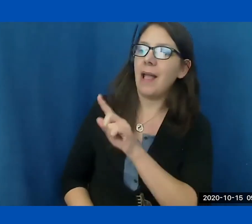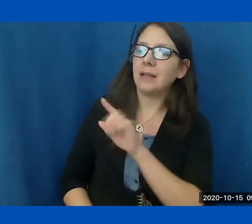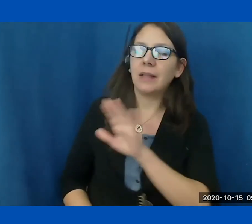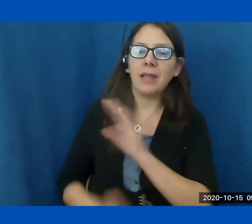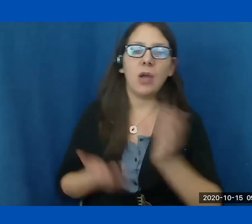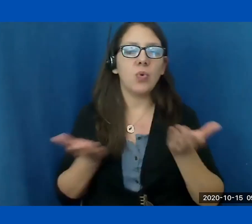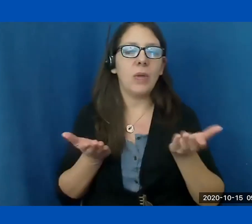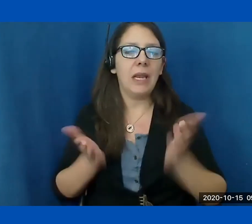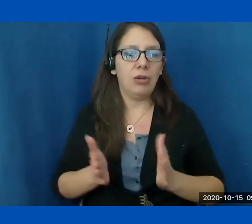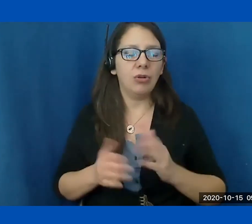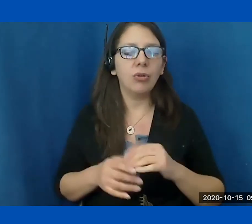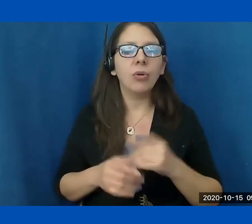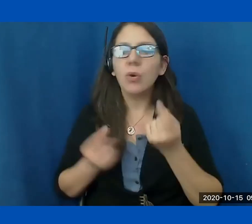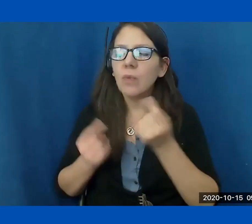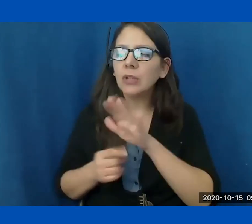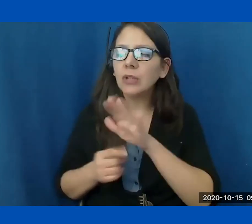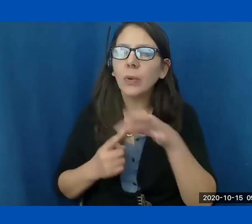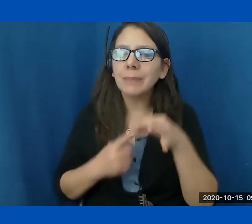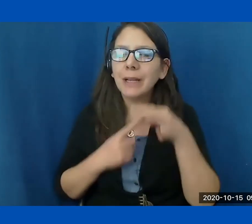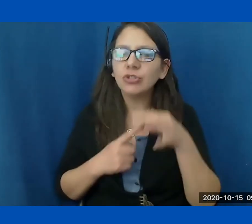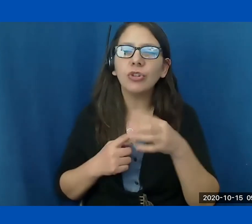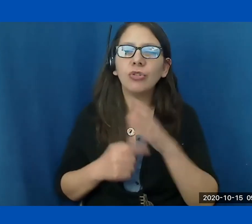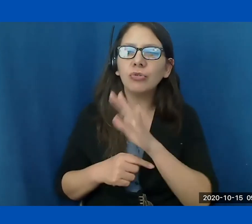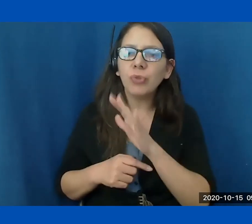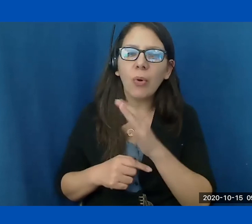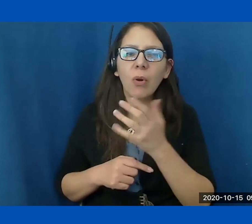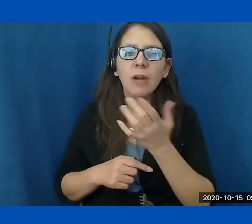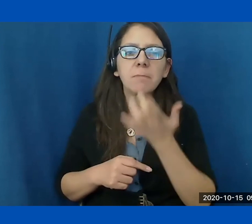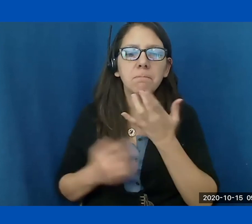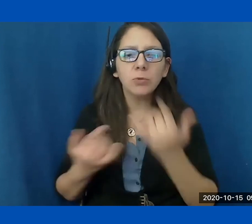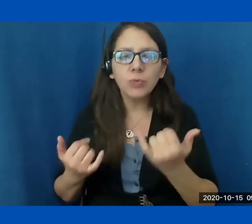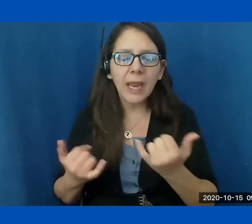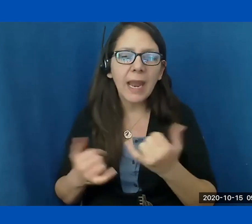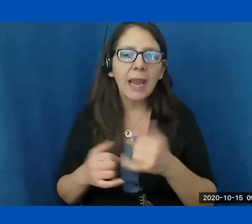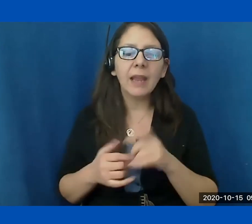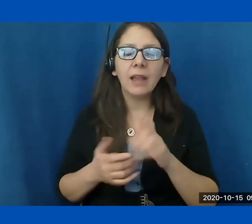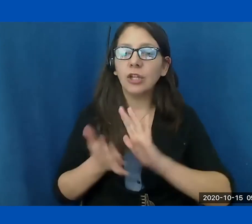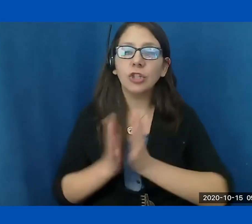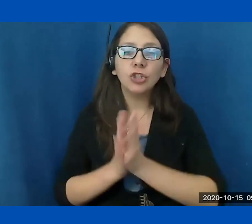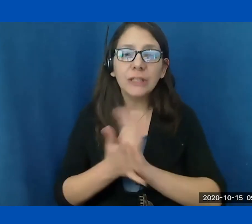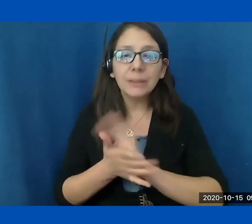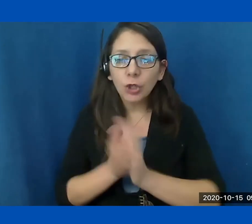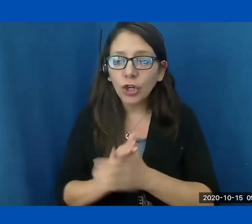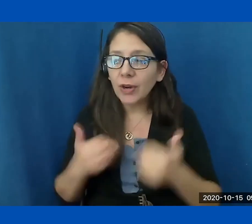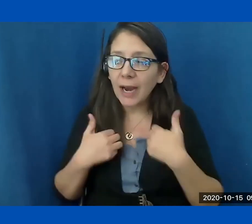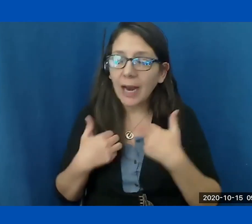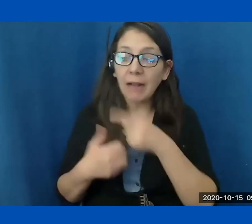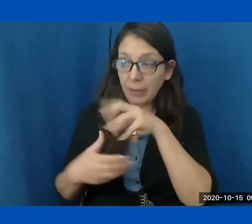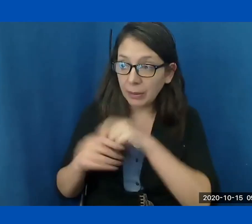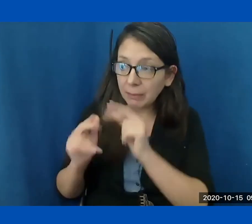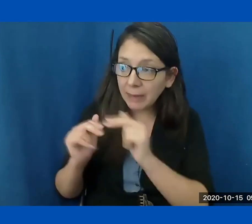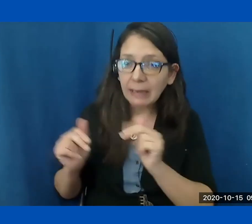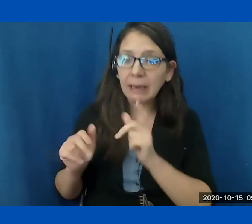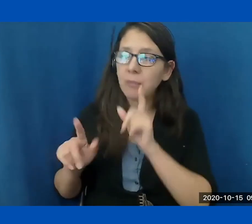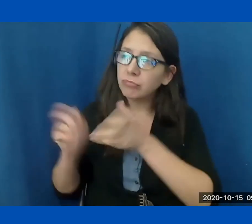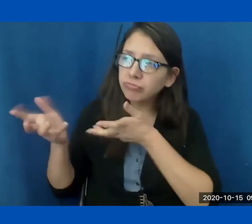know, that's a cheeseburger with bacon?" Or, you know what I mean? I like to give them some general choices of what I'm looking for, and then they'll